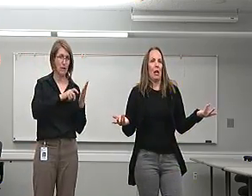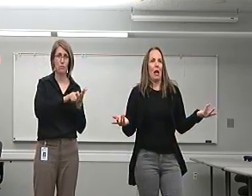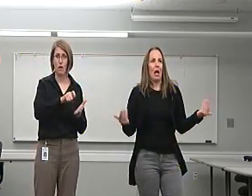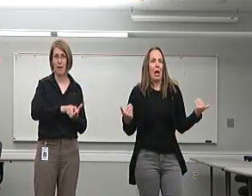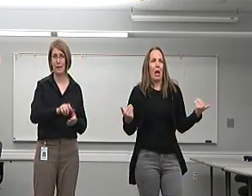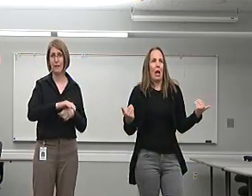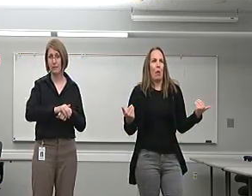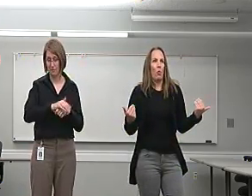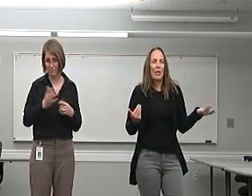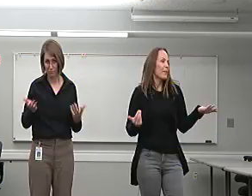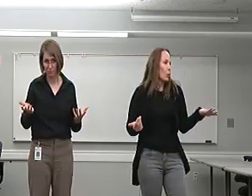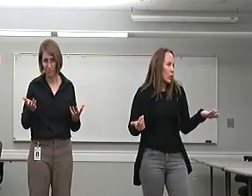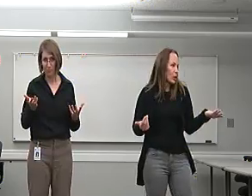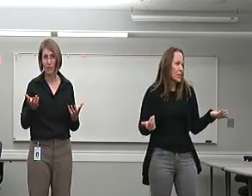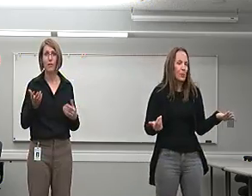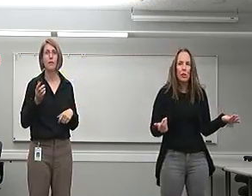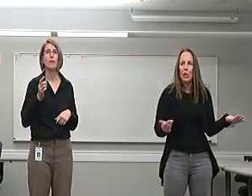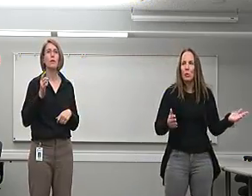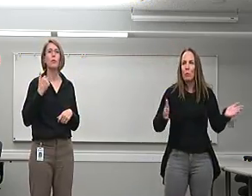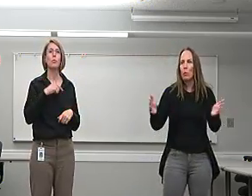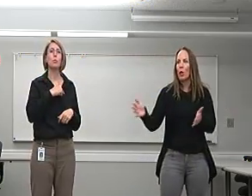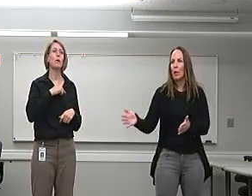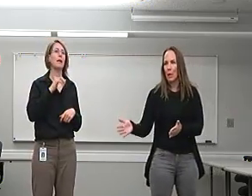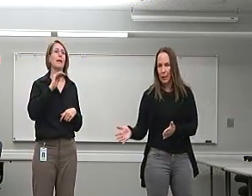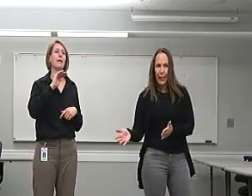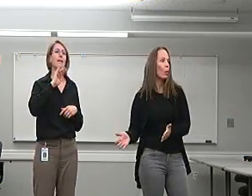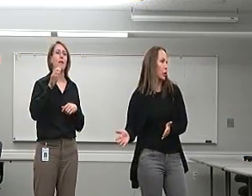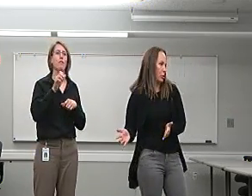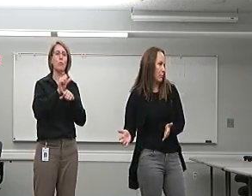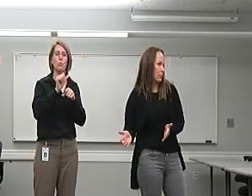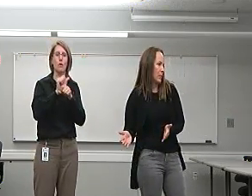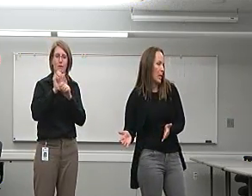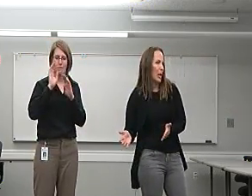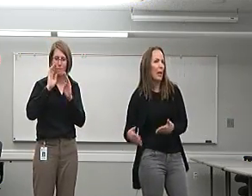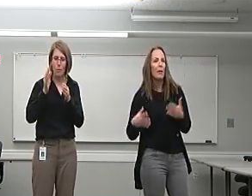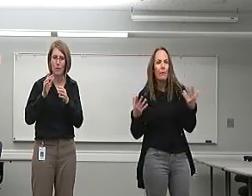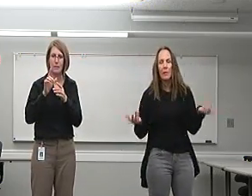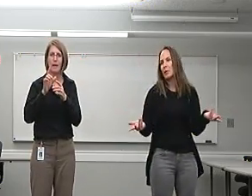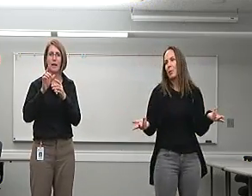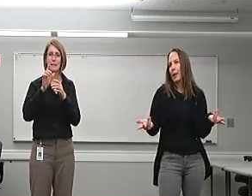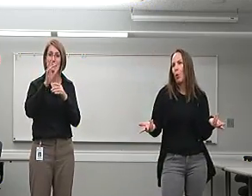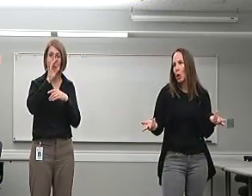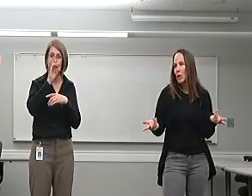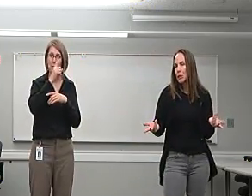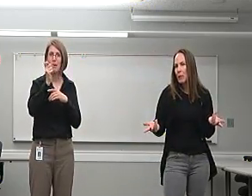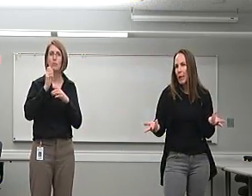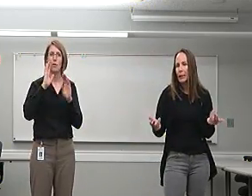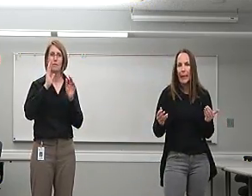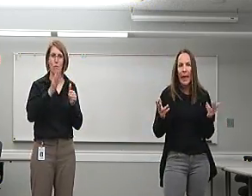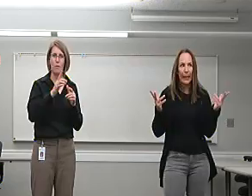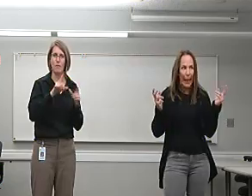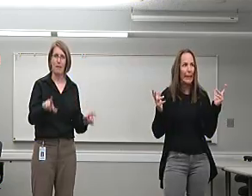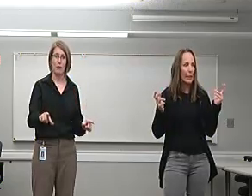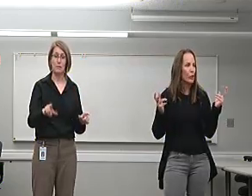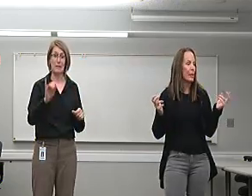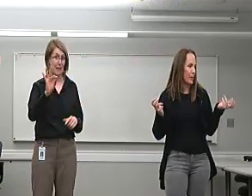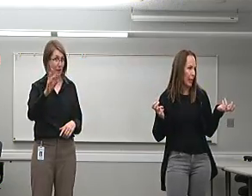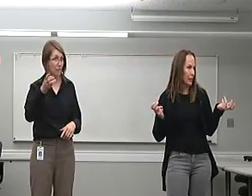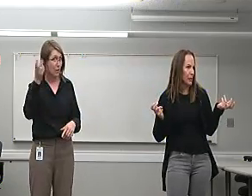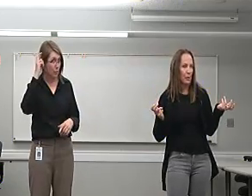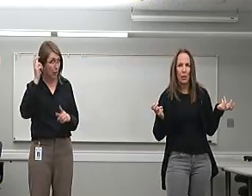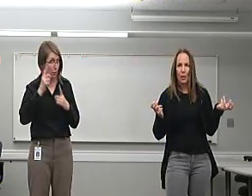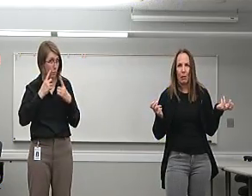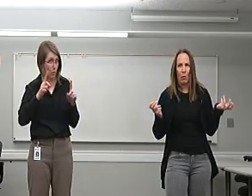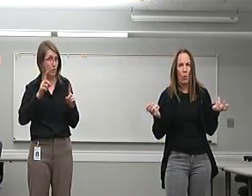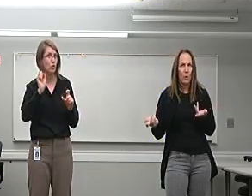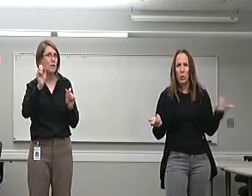We never worked on speech because we were working on language. If this implant works, and Leah can hear some things, we'll